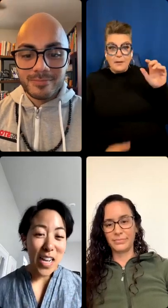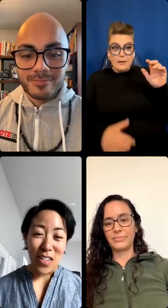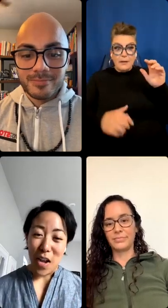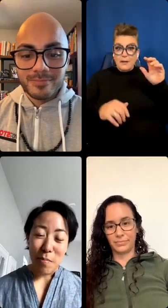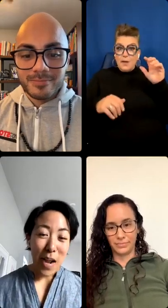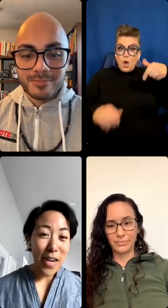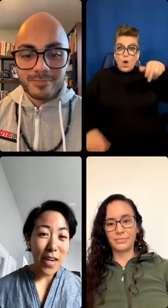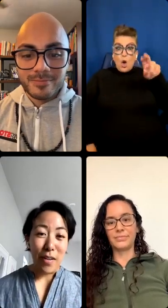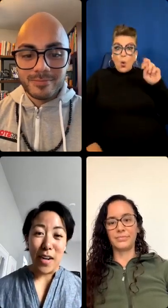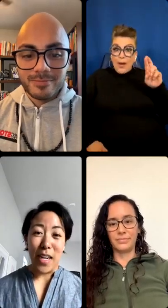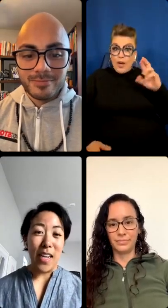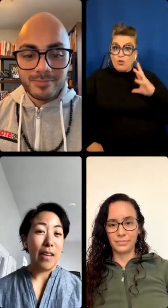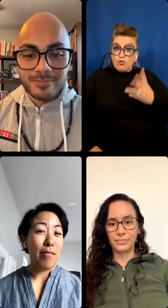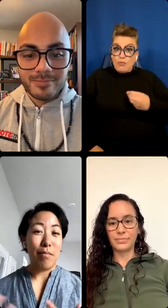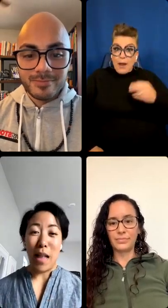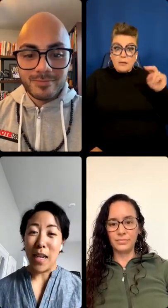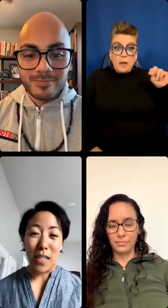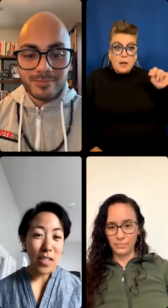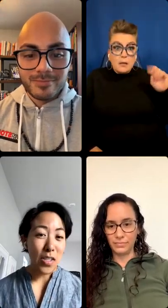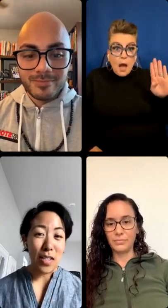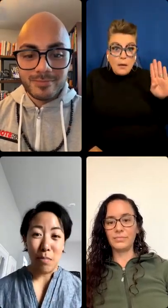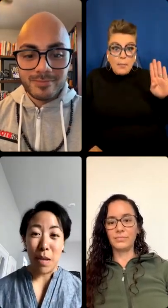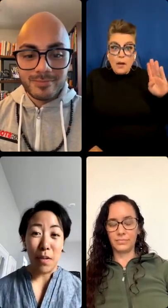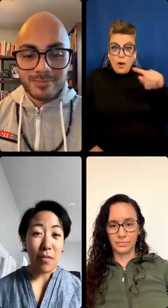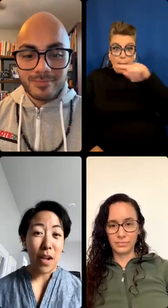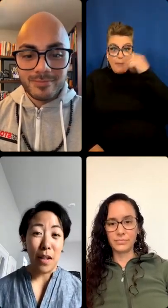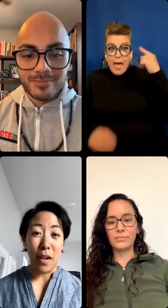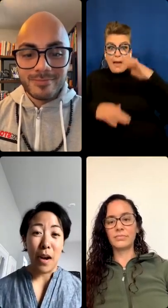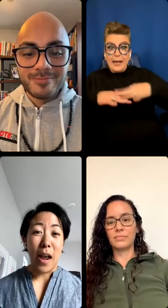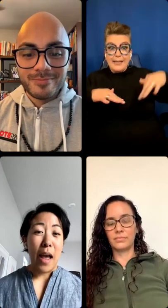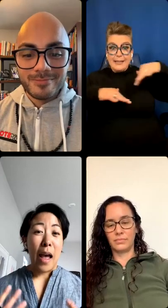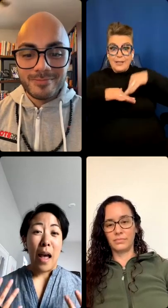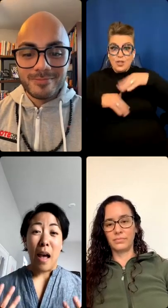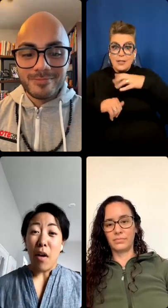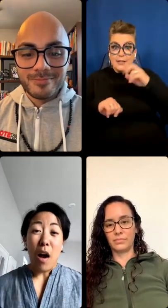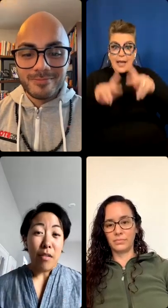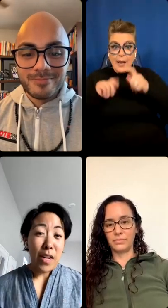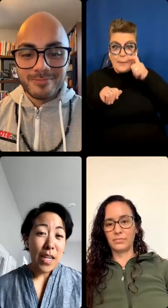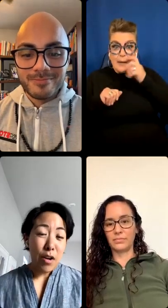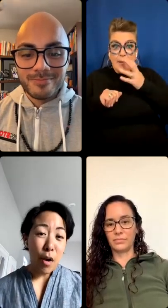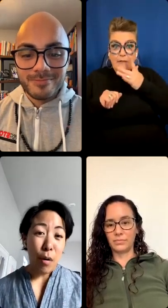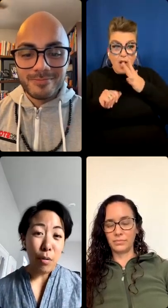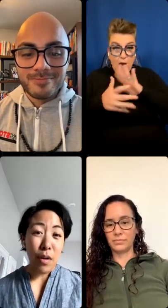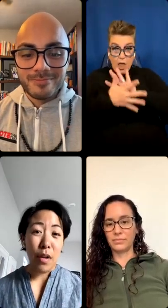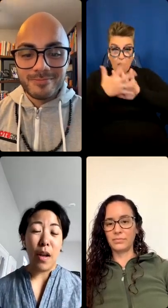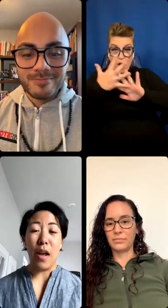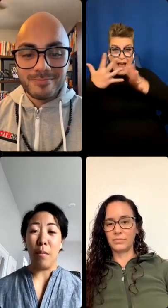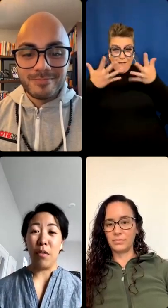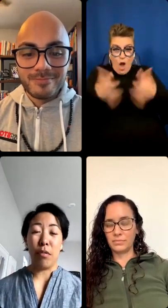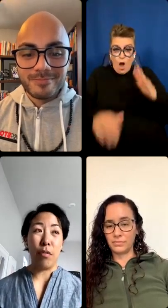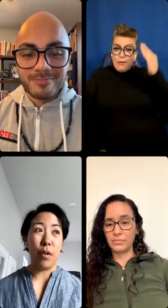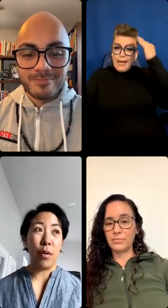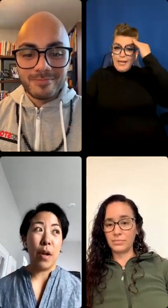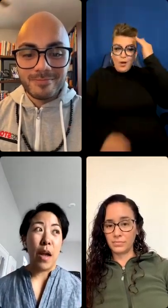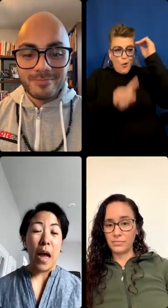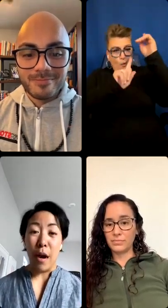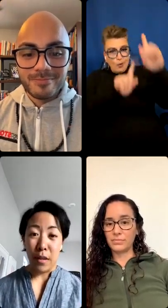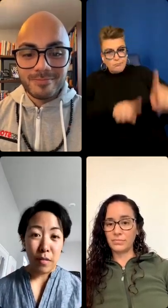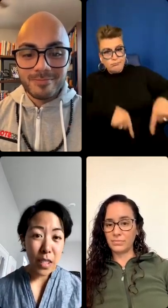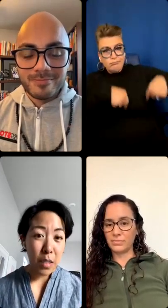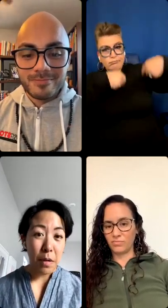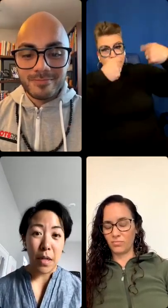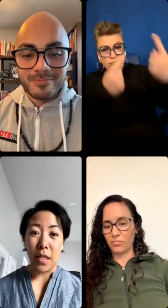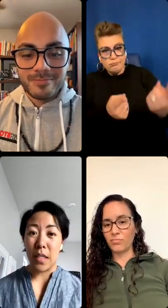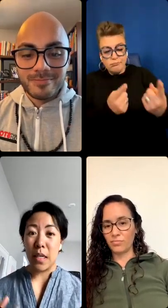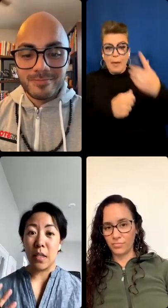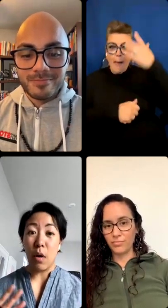queer, trans, non-binary, Black, Indigenous, and people of color have already known through our